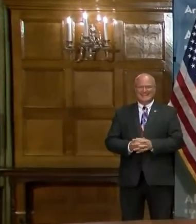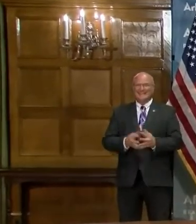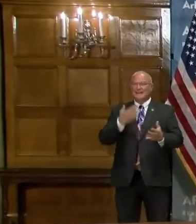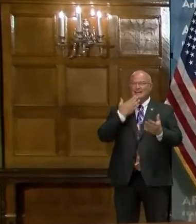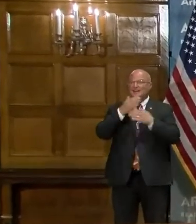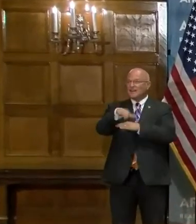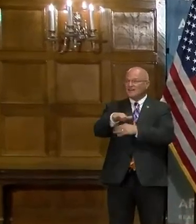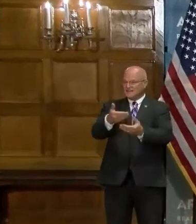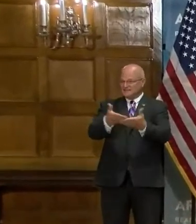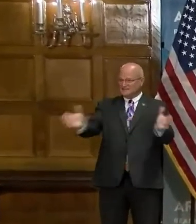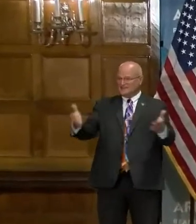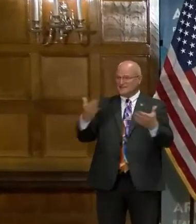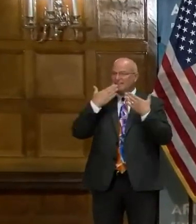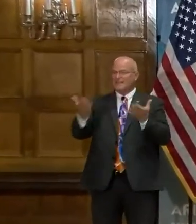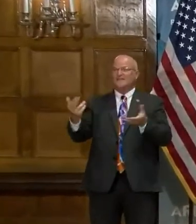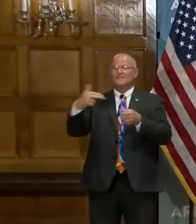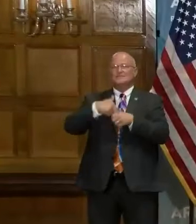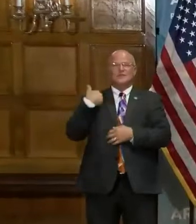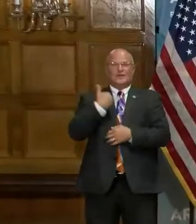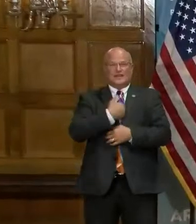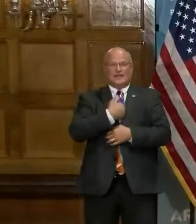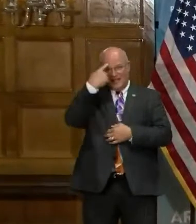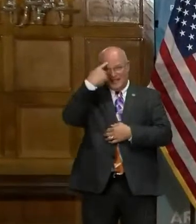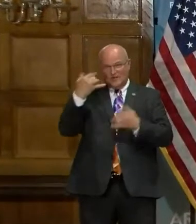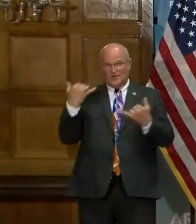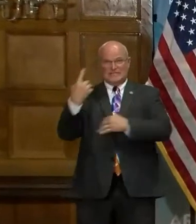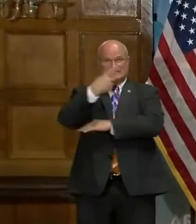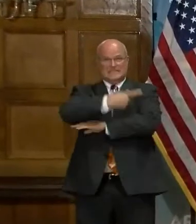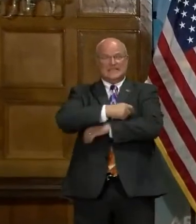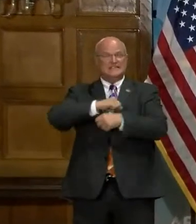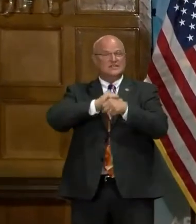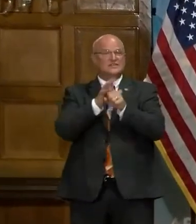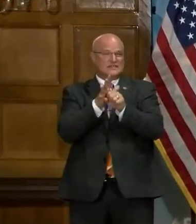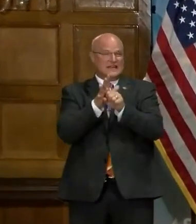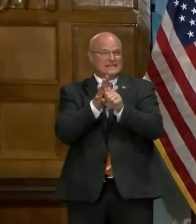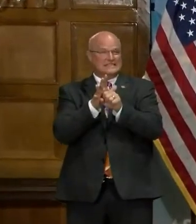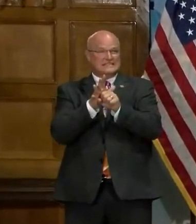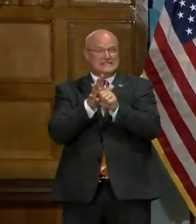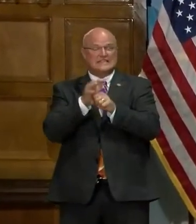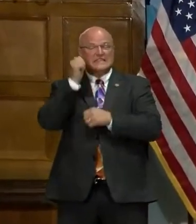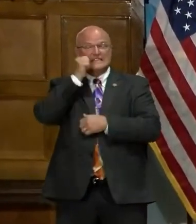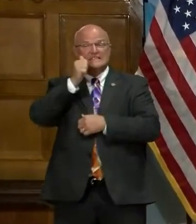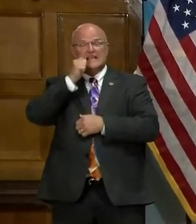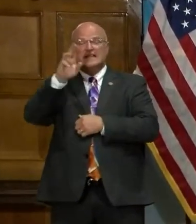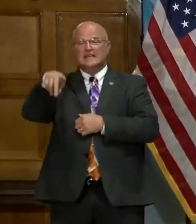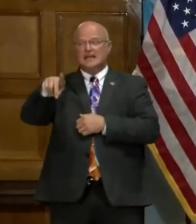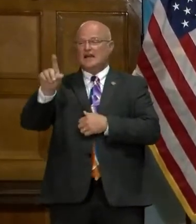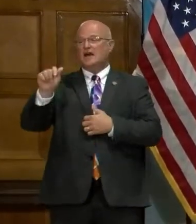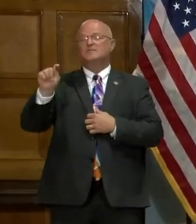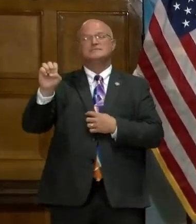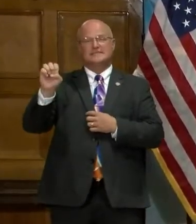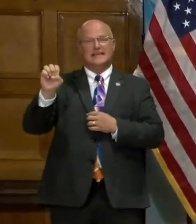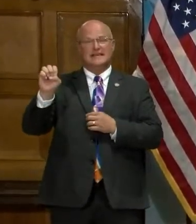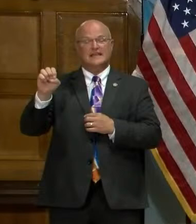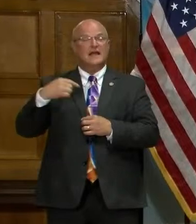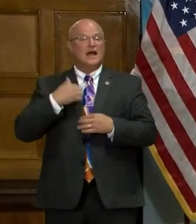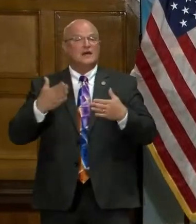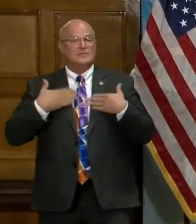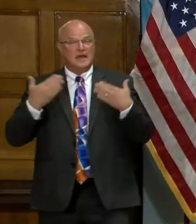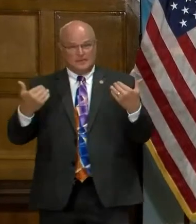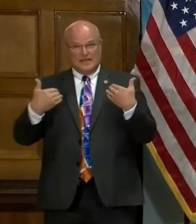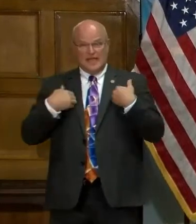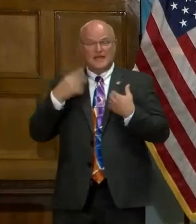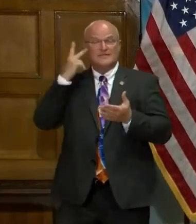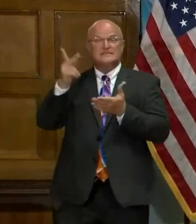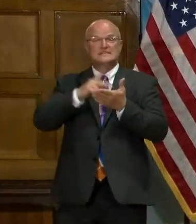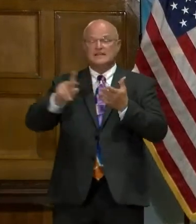Good afternoon to everybody. Thank you for joining us for today's COVID-19 daily update. I'm pleased to be joined